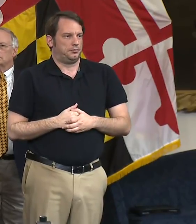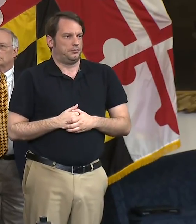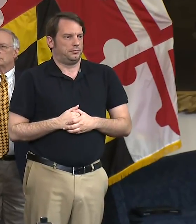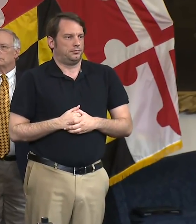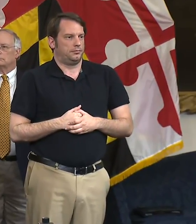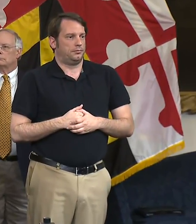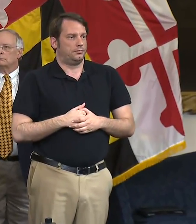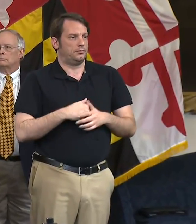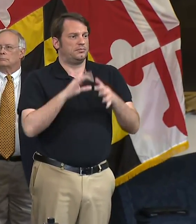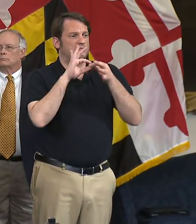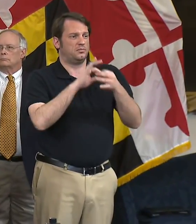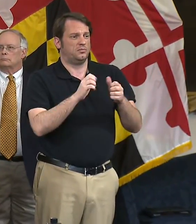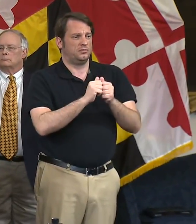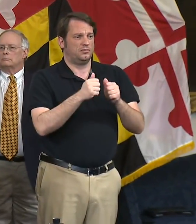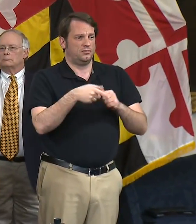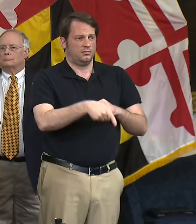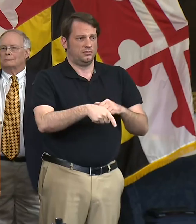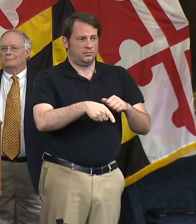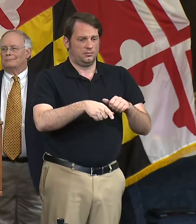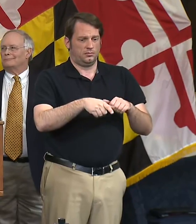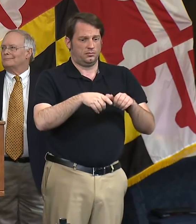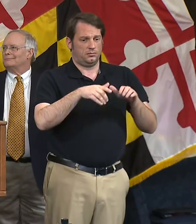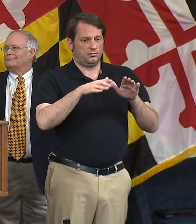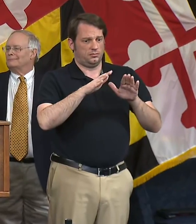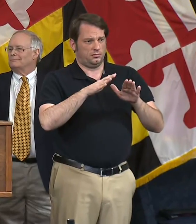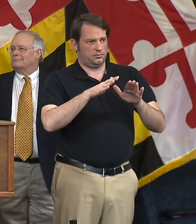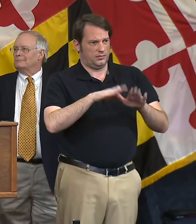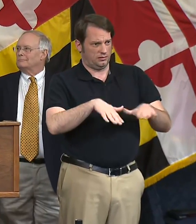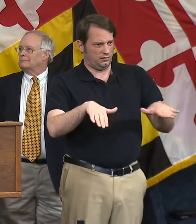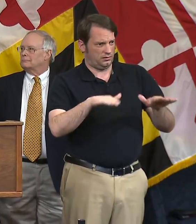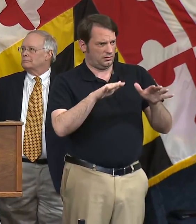many people would be able to be tested? Maybe I'll let Fran Phillips address that detail.